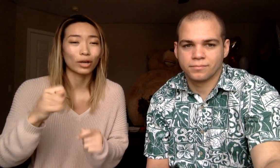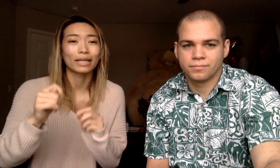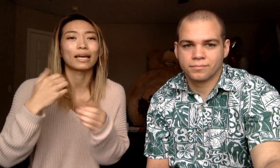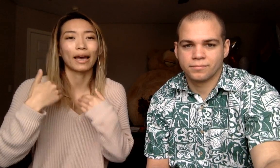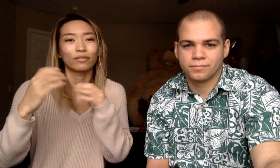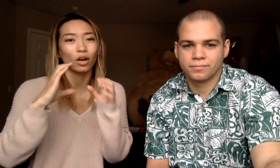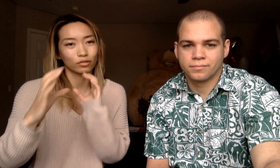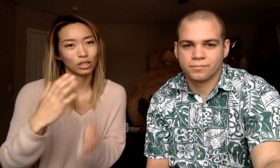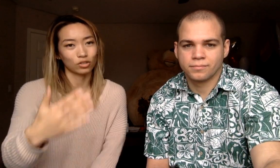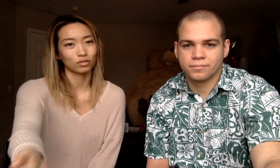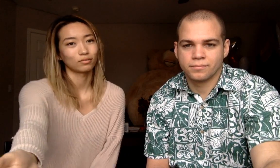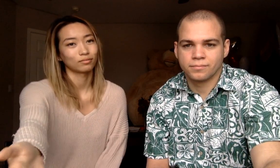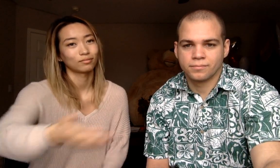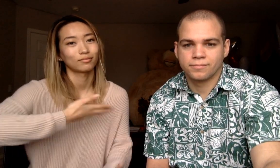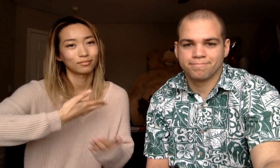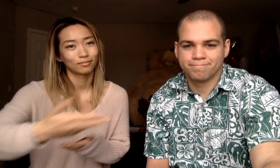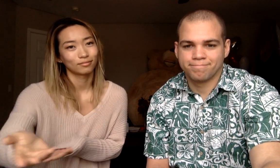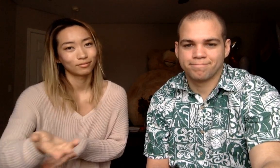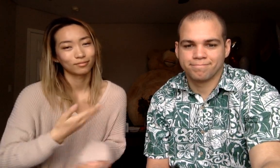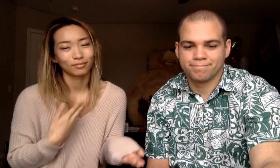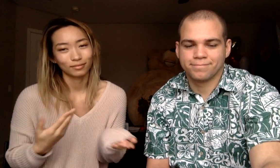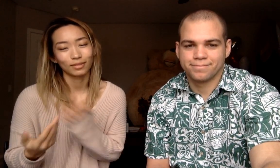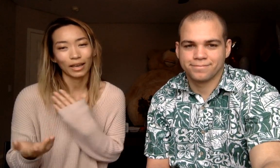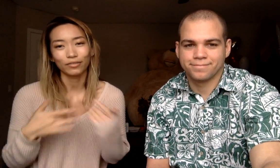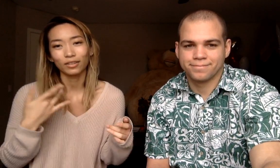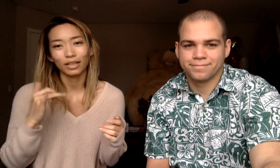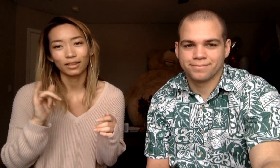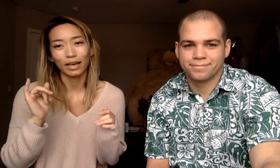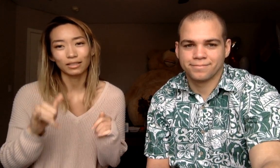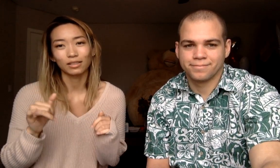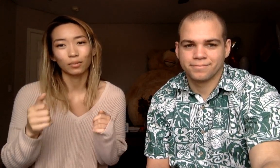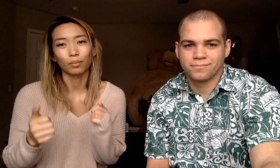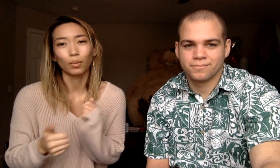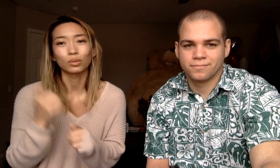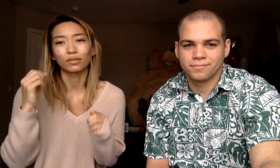have a conversation. I feel like that's the most effective